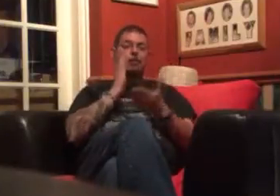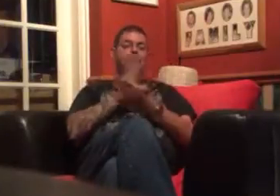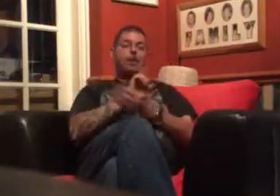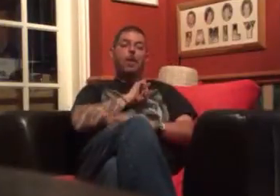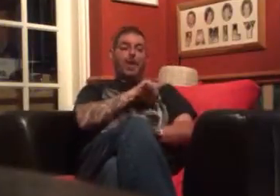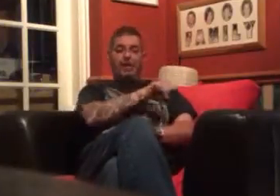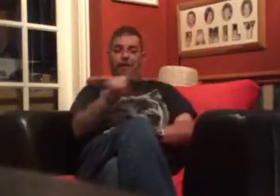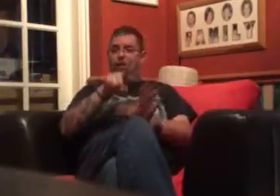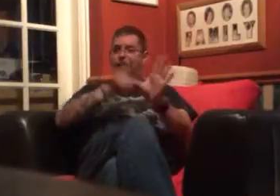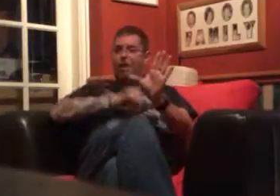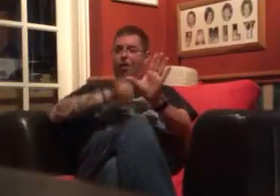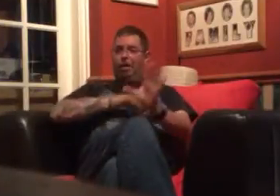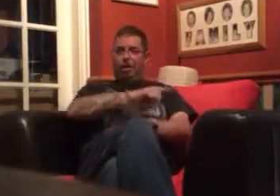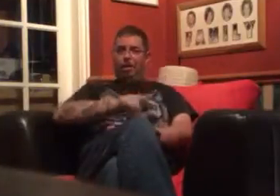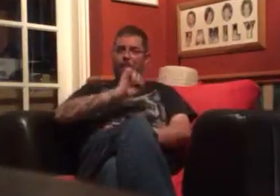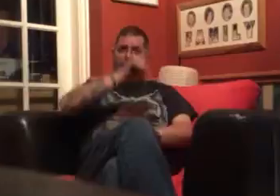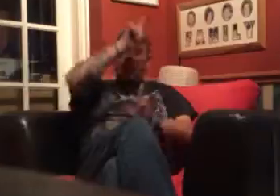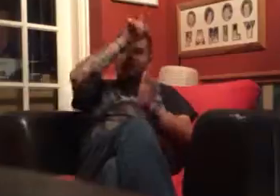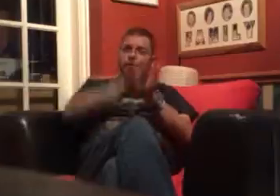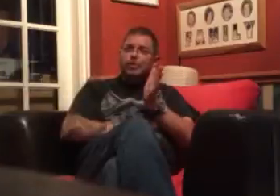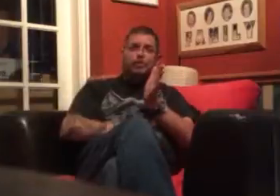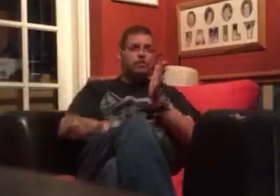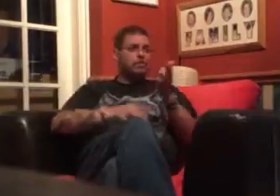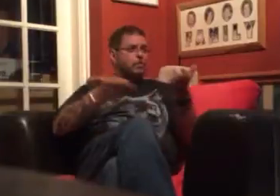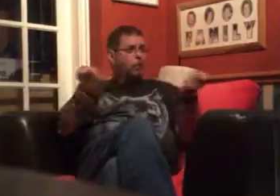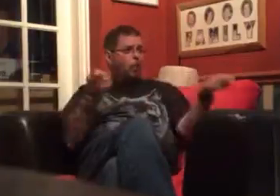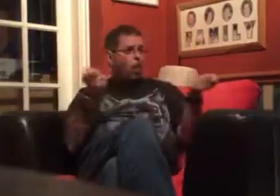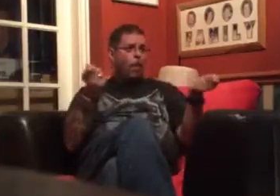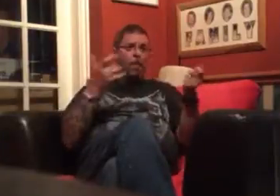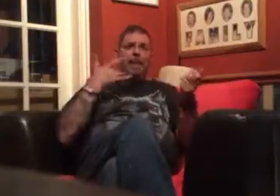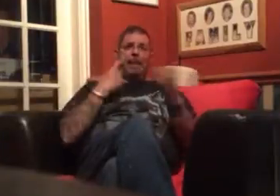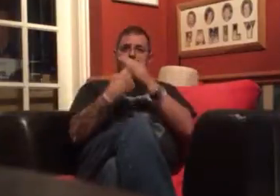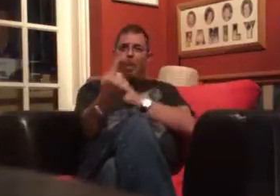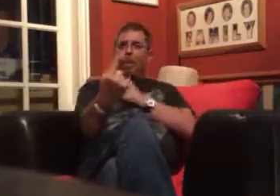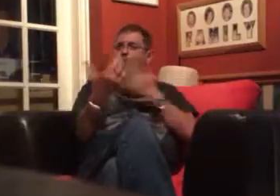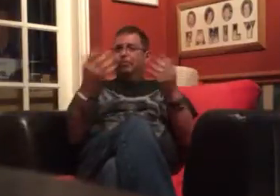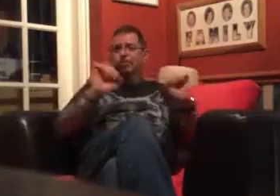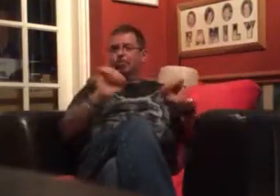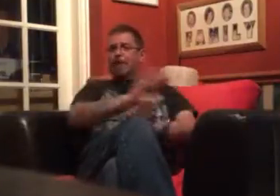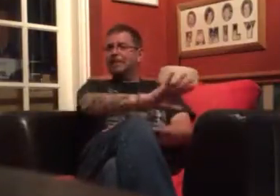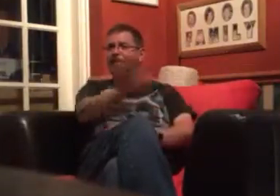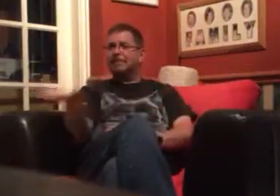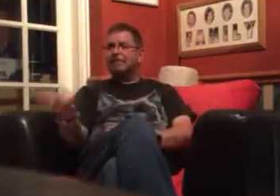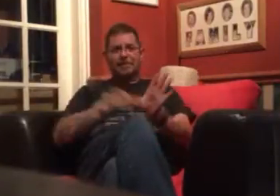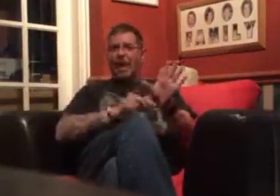personal statement is quite an important part of the application process. They're quite young, but we need to know their experience. Do they live on their own? Do they still live